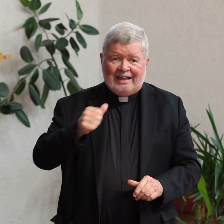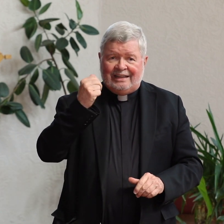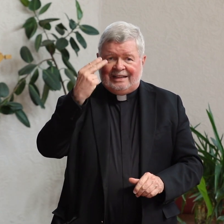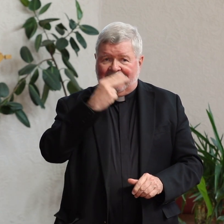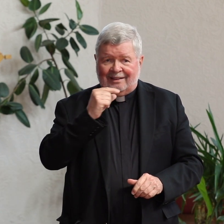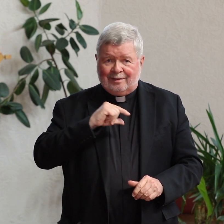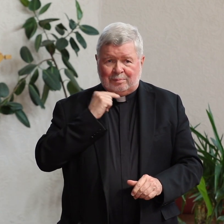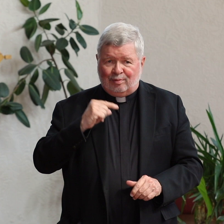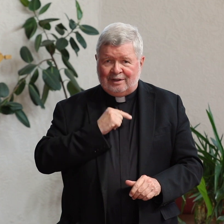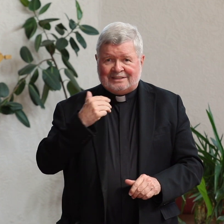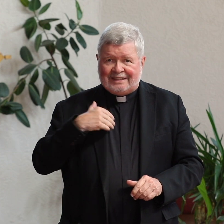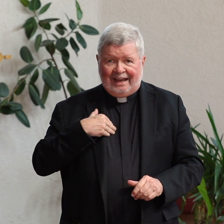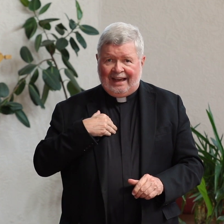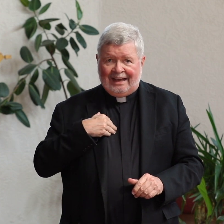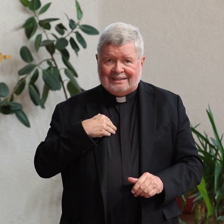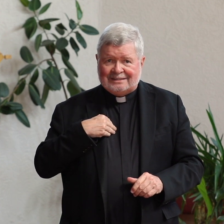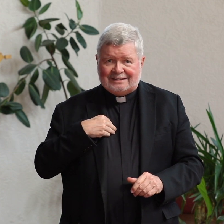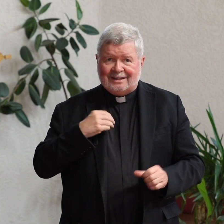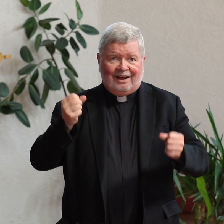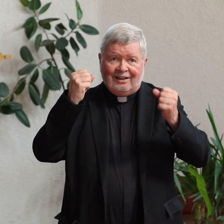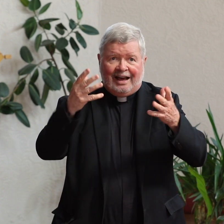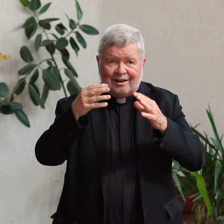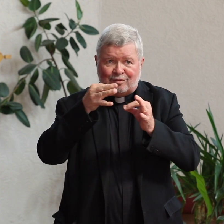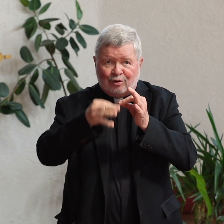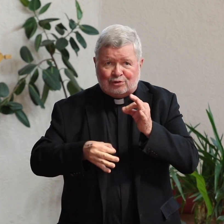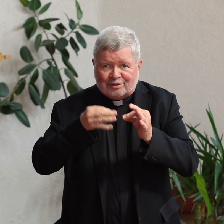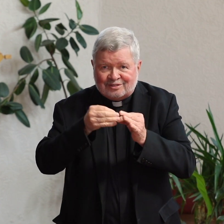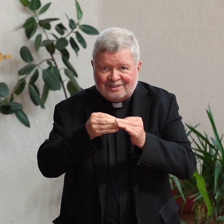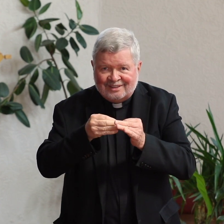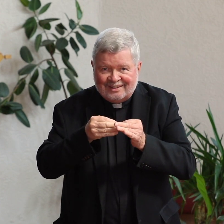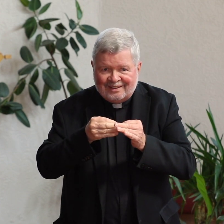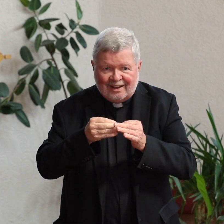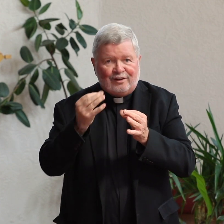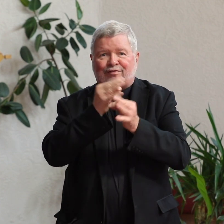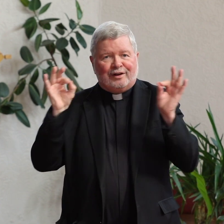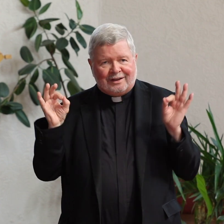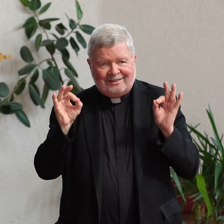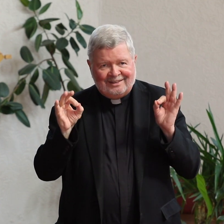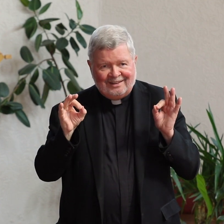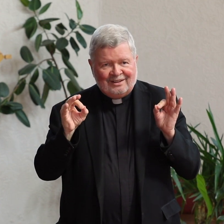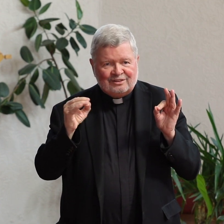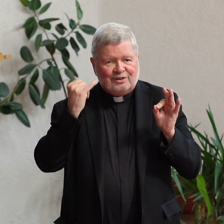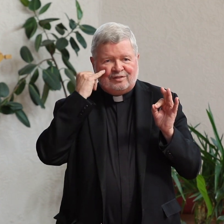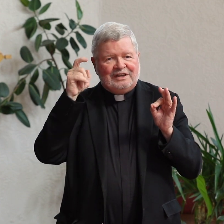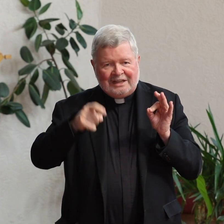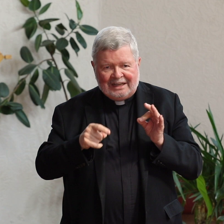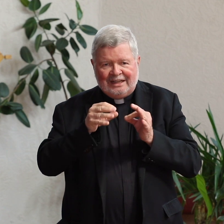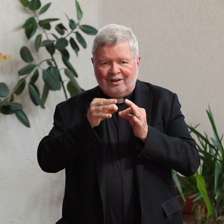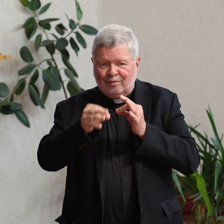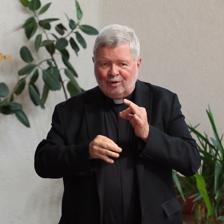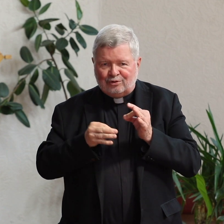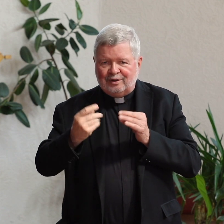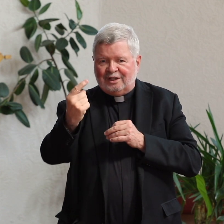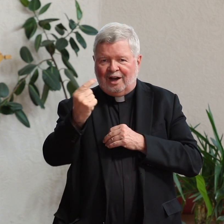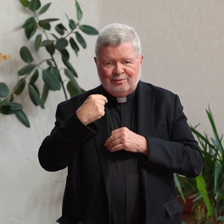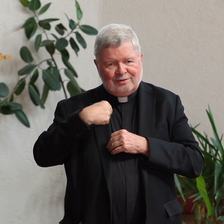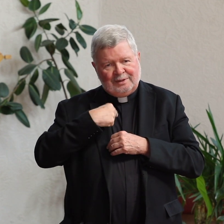Any Catholic priest has a lot of rosaries, and they're free. So if you need a rosary, come to me,